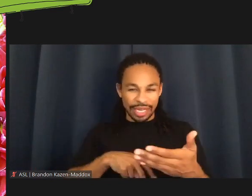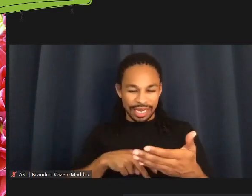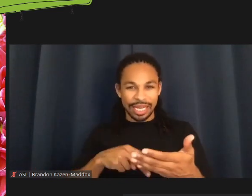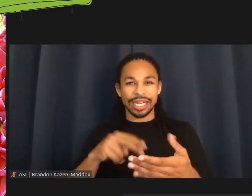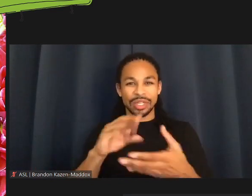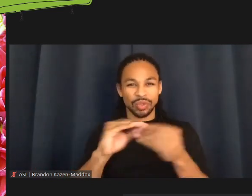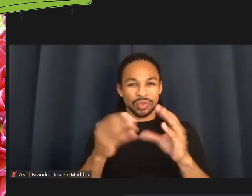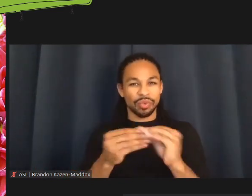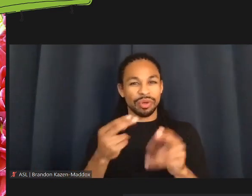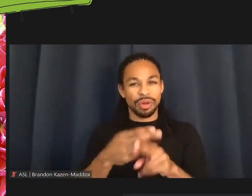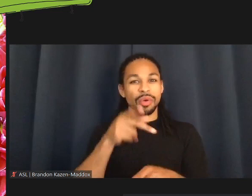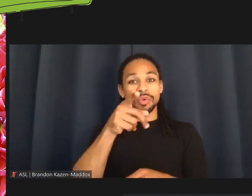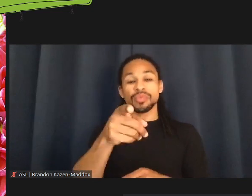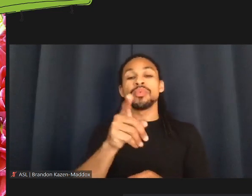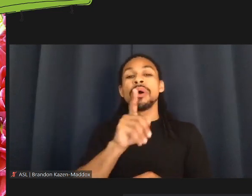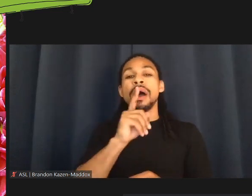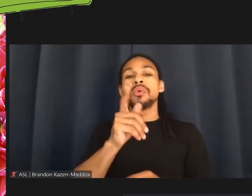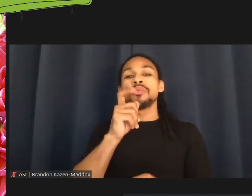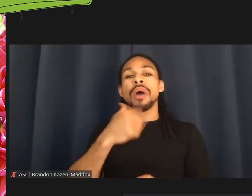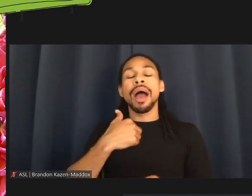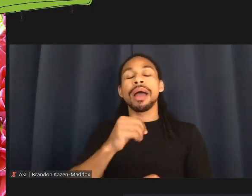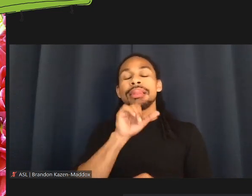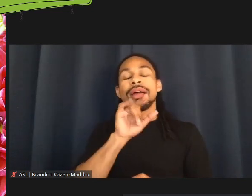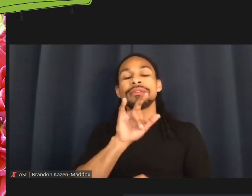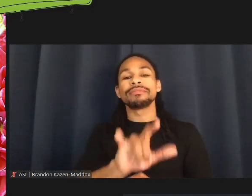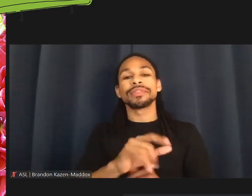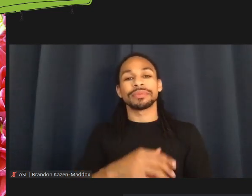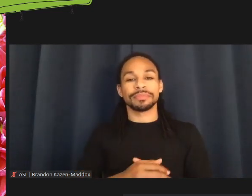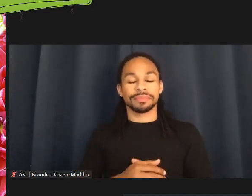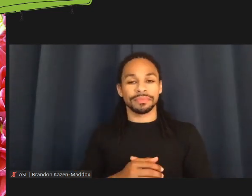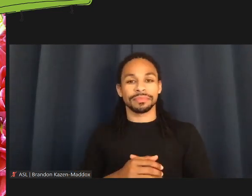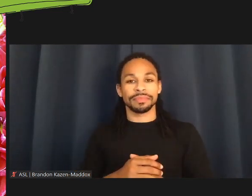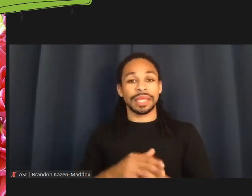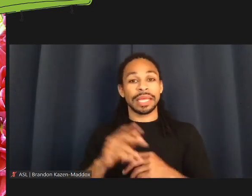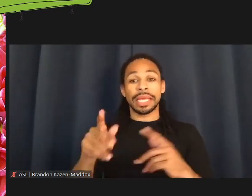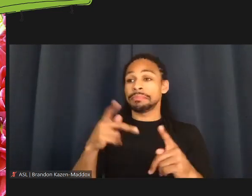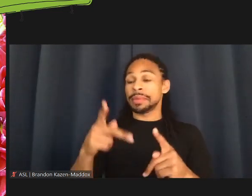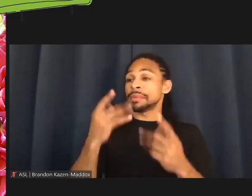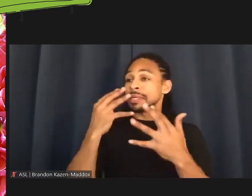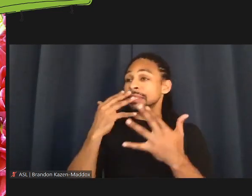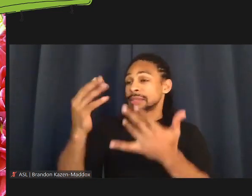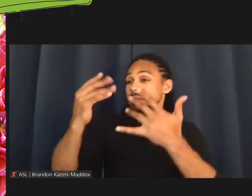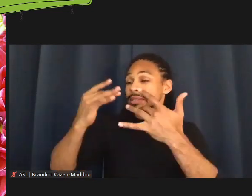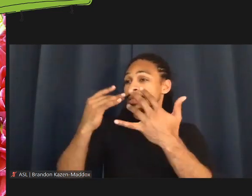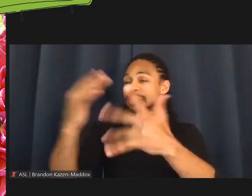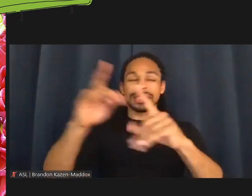Incantatory as the street explodes in pots and pans for the heroes we martyr.